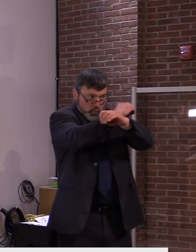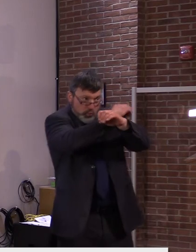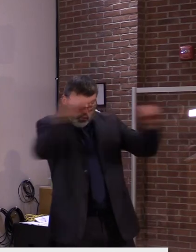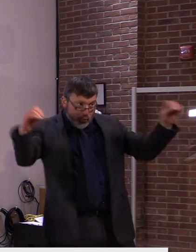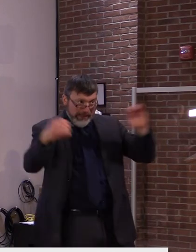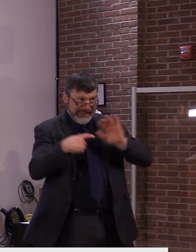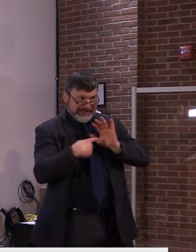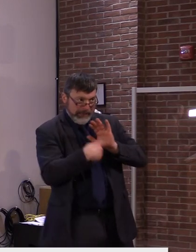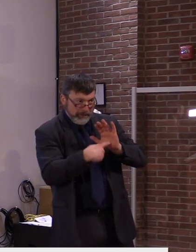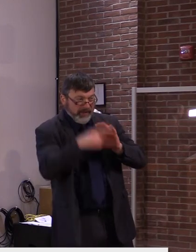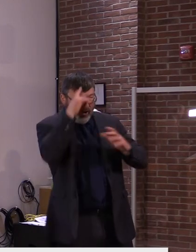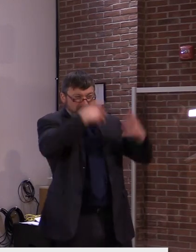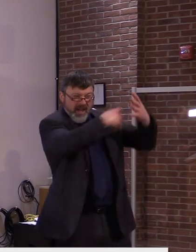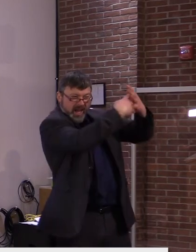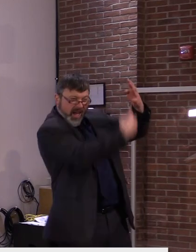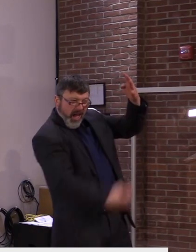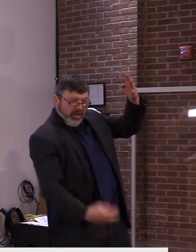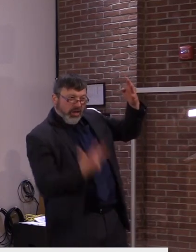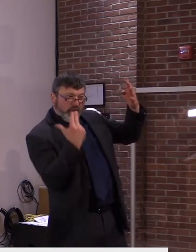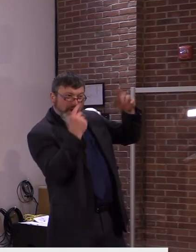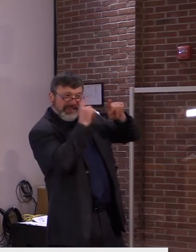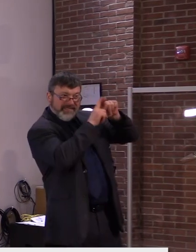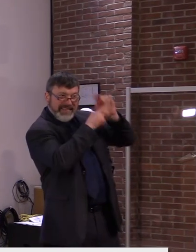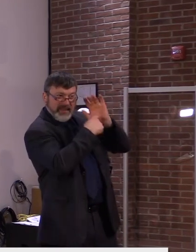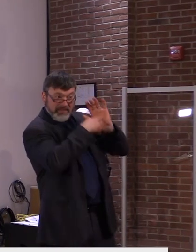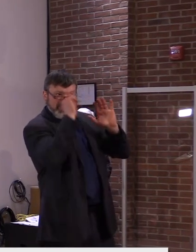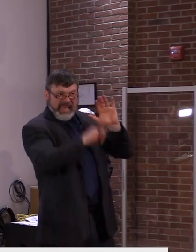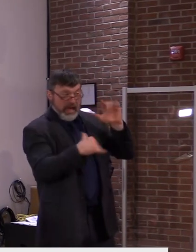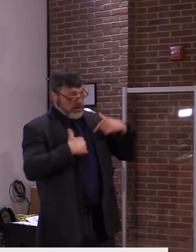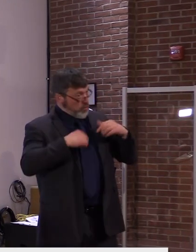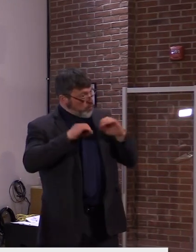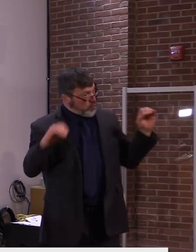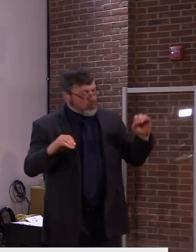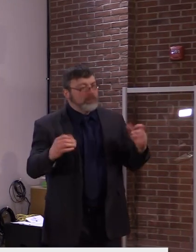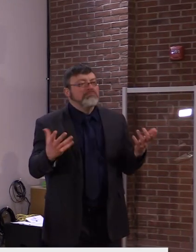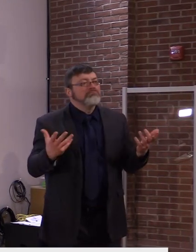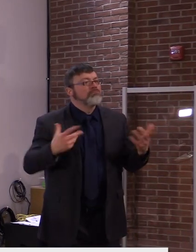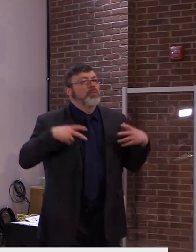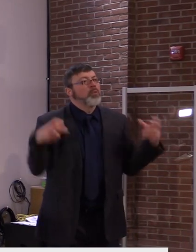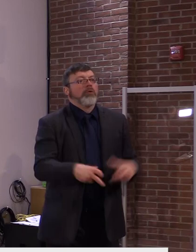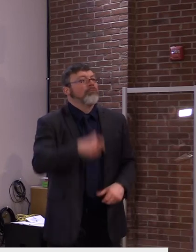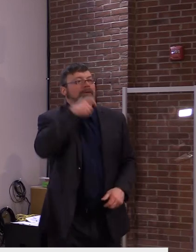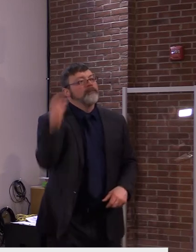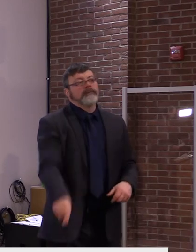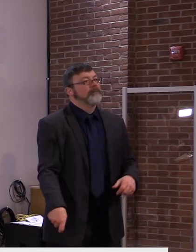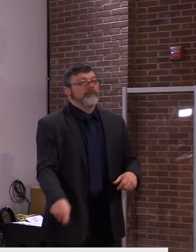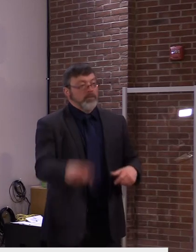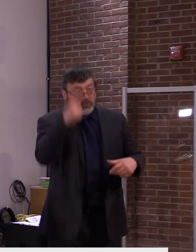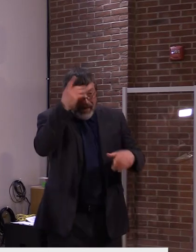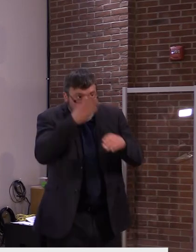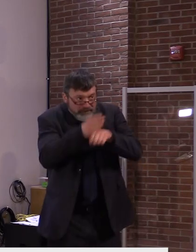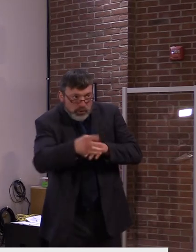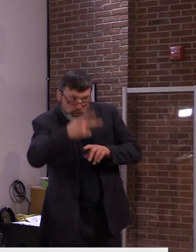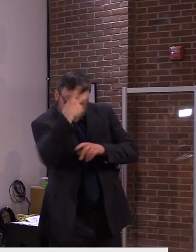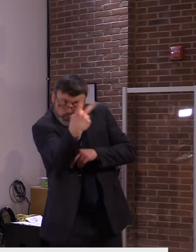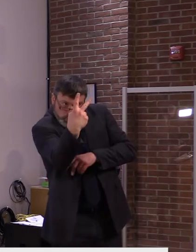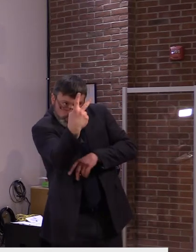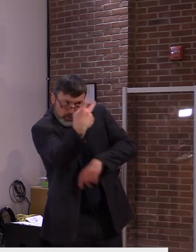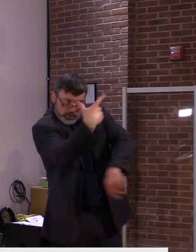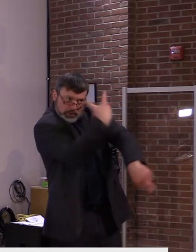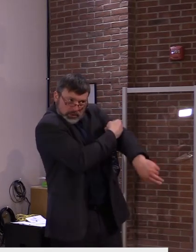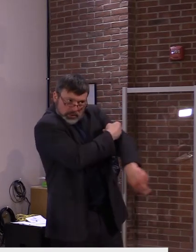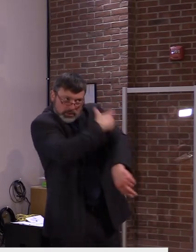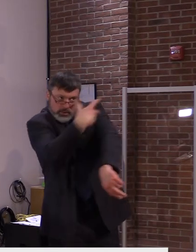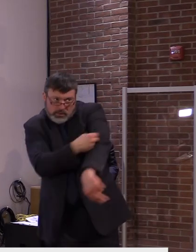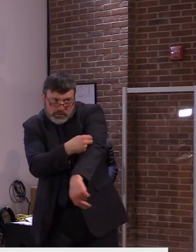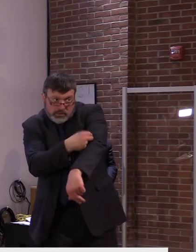and foremost that you've actually been vaccinated, and you come into contact with a COVID-positive person, you no longer need to